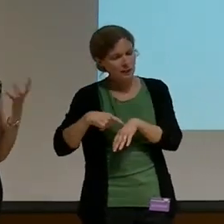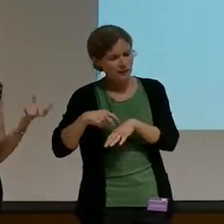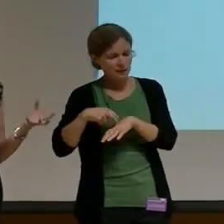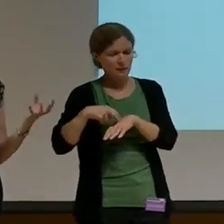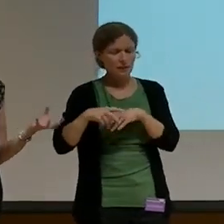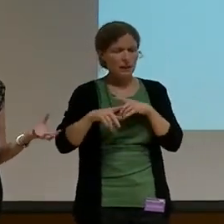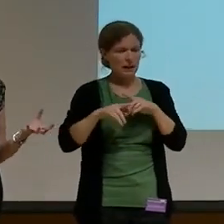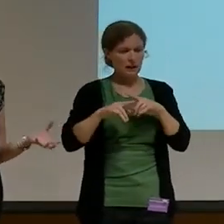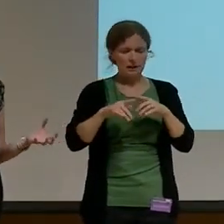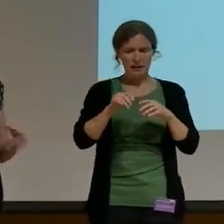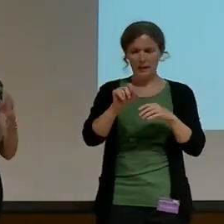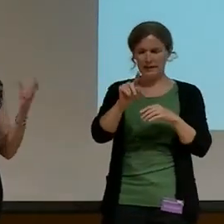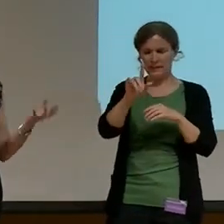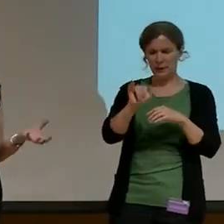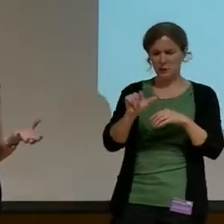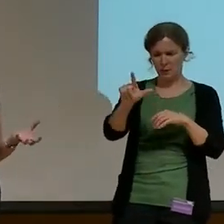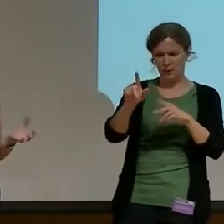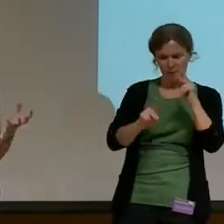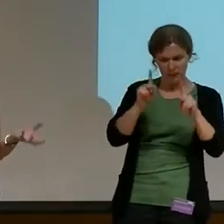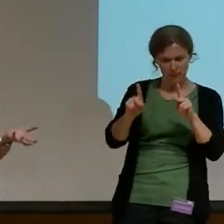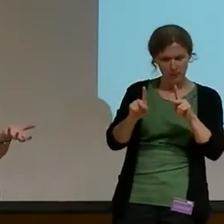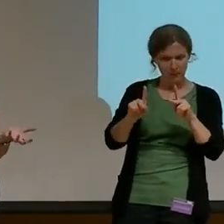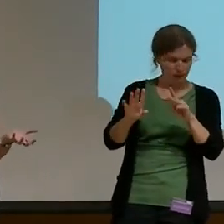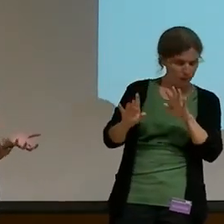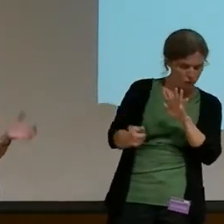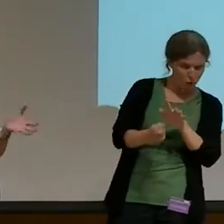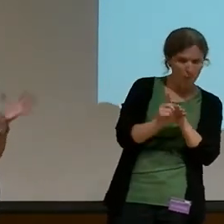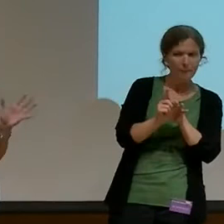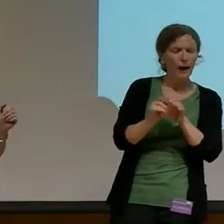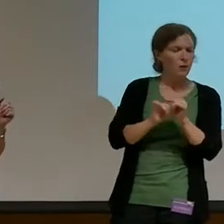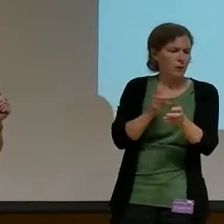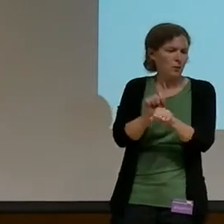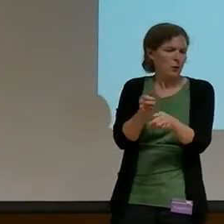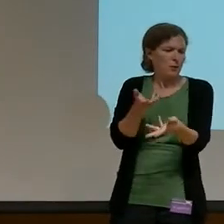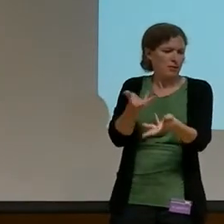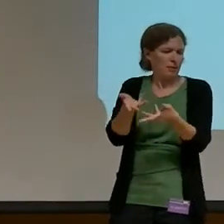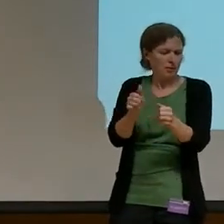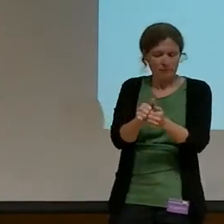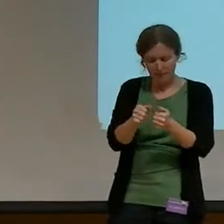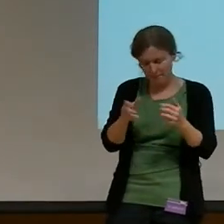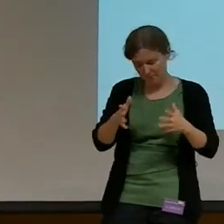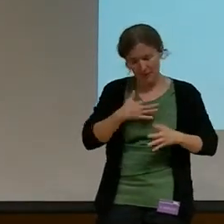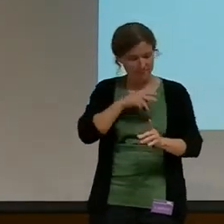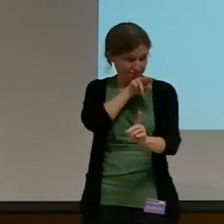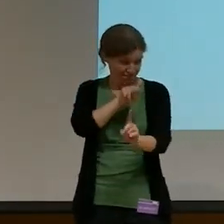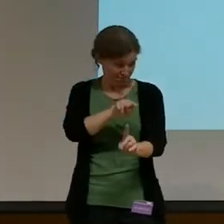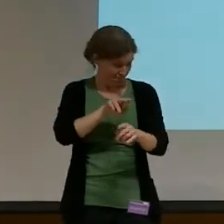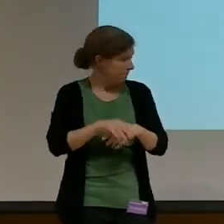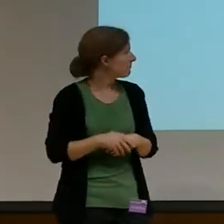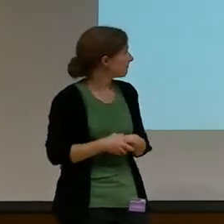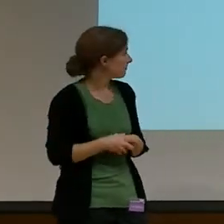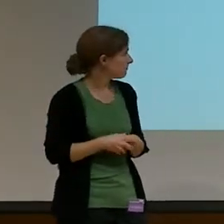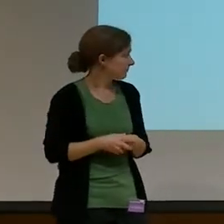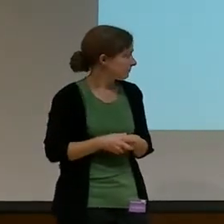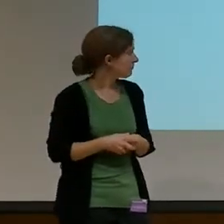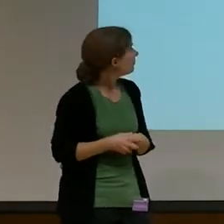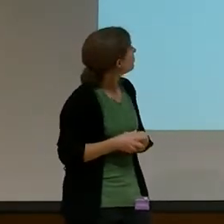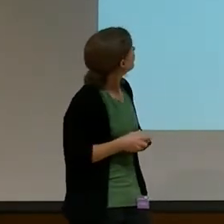thing. How do we work with asexual people and who show up in those contexts? So that's where I'm coming from.